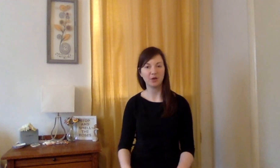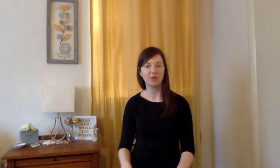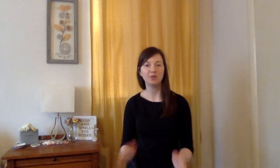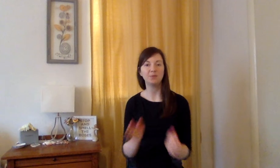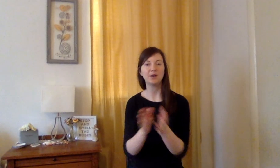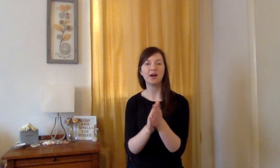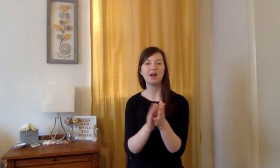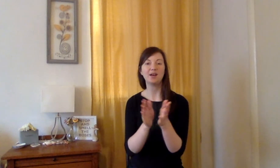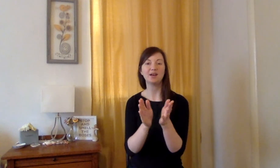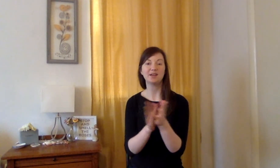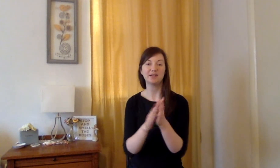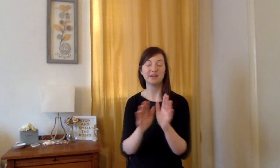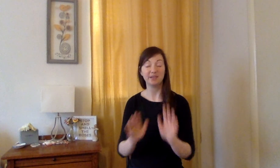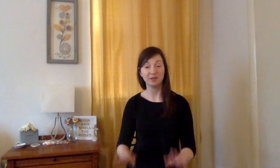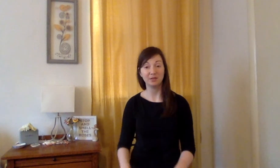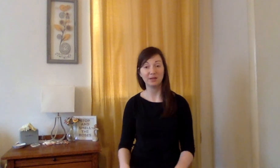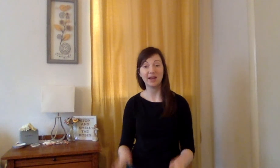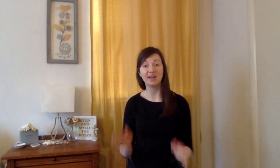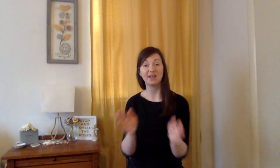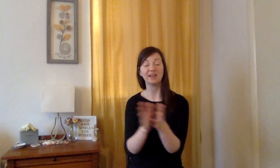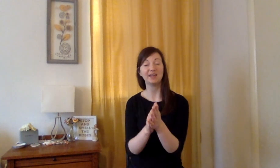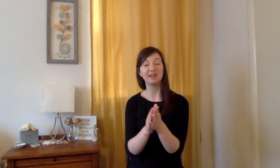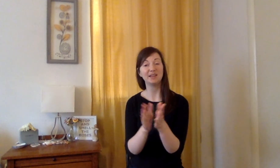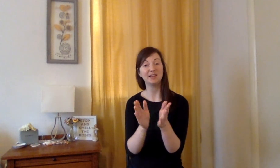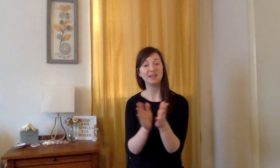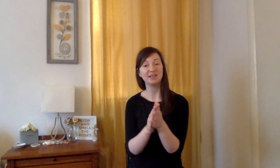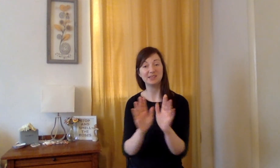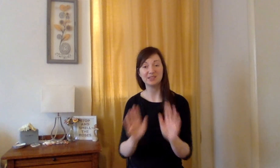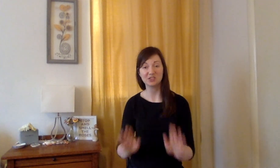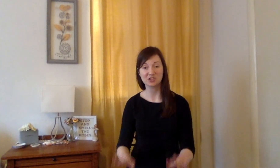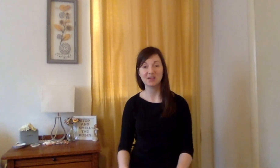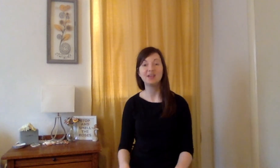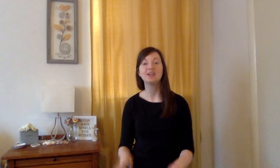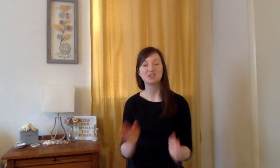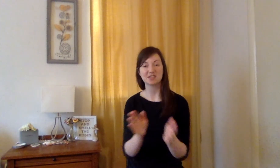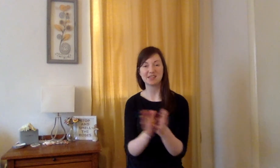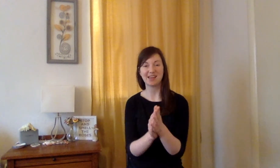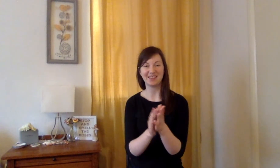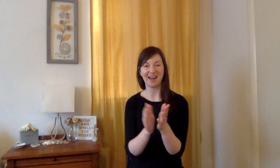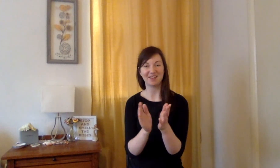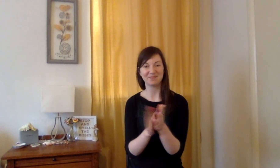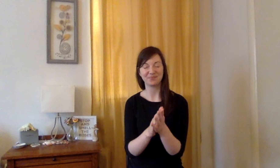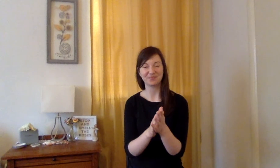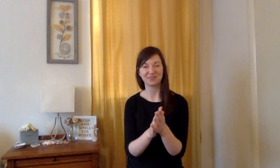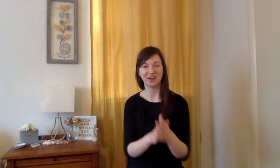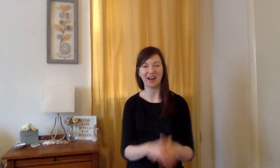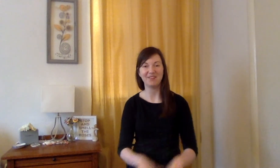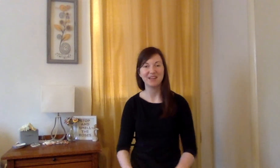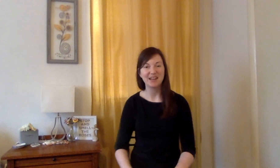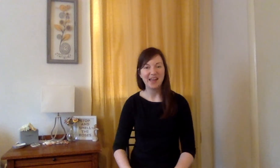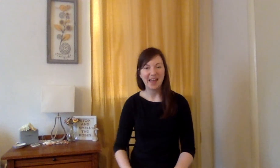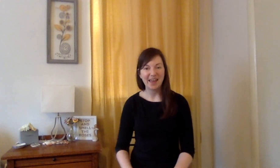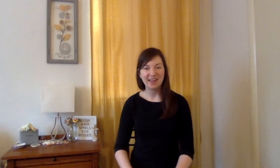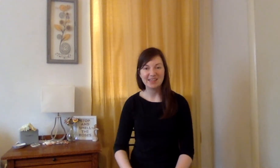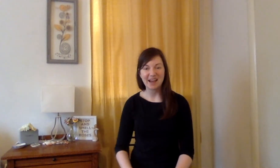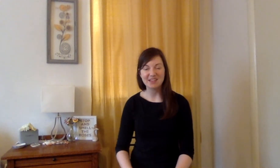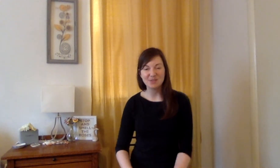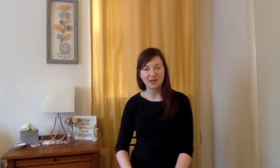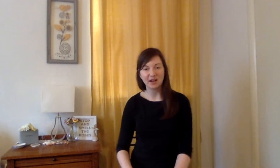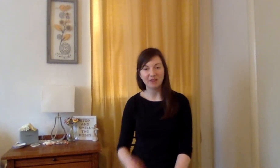home on the range. Just like that, okay? And as you get comfortable